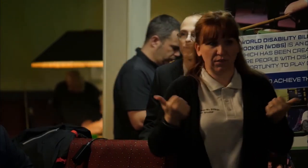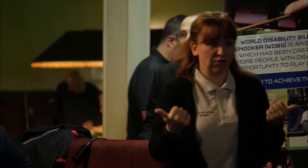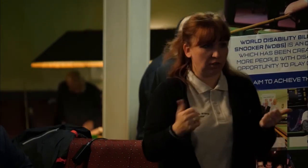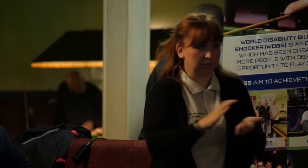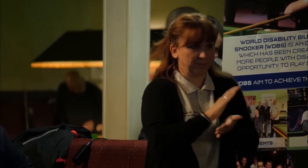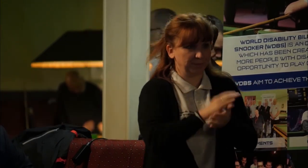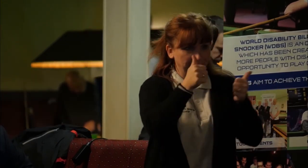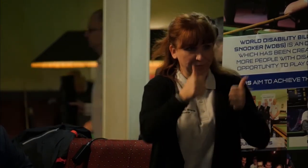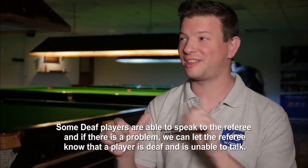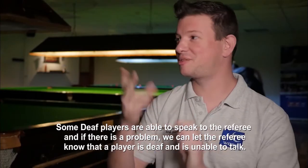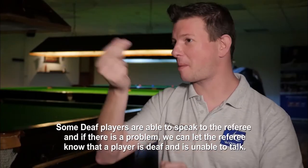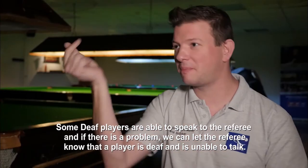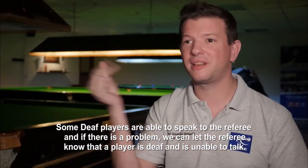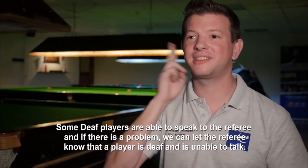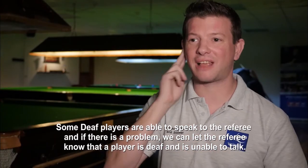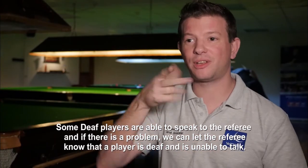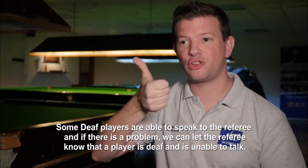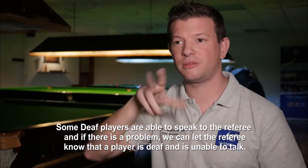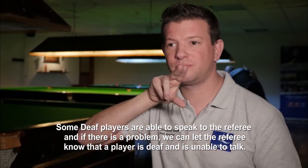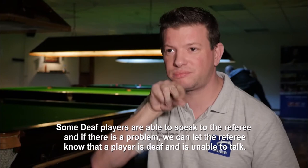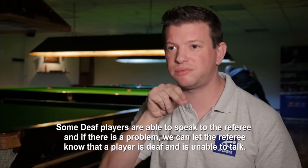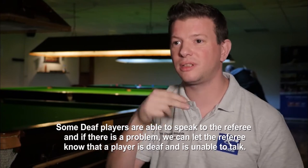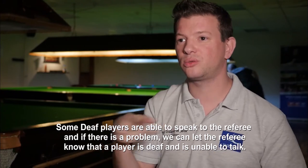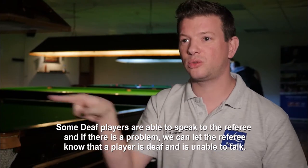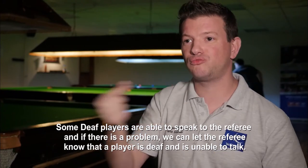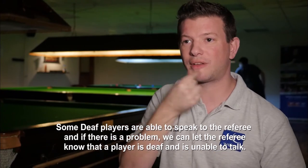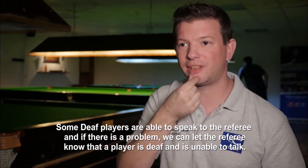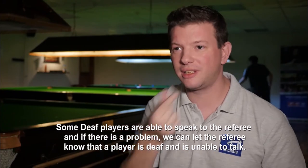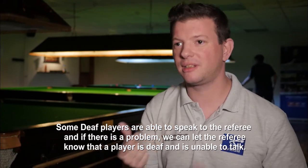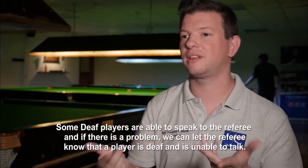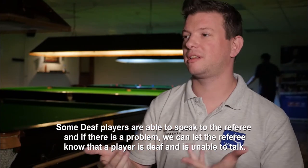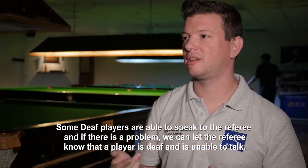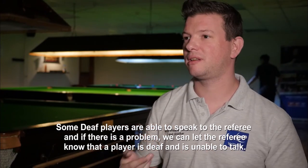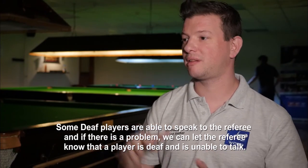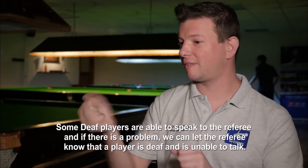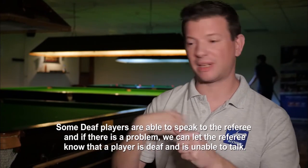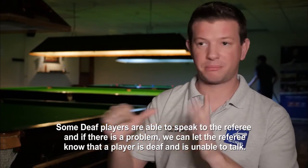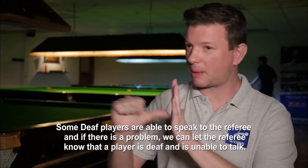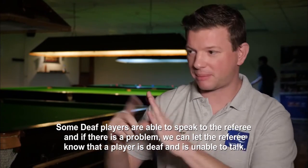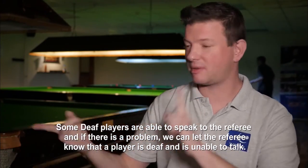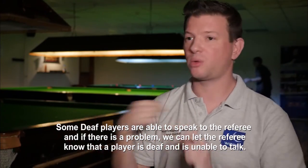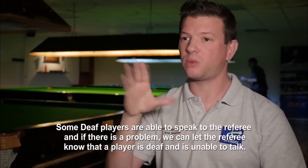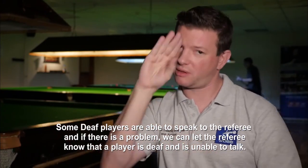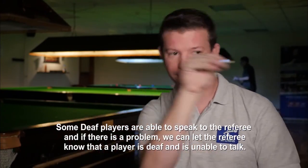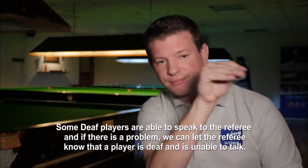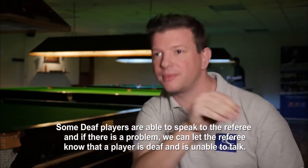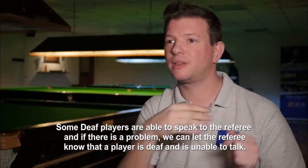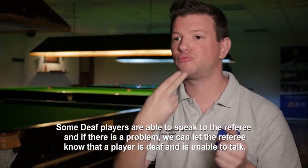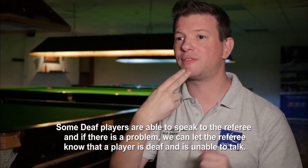You can see that world's league with But got a poppin' and I